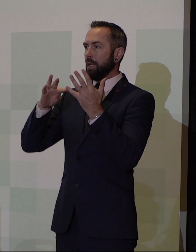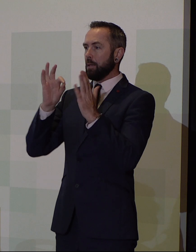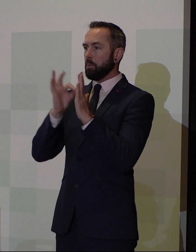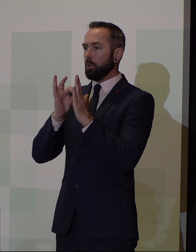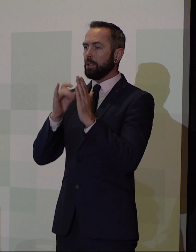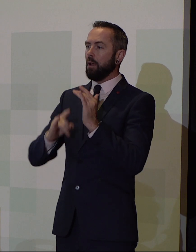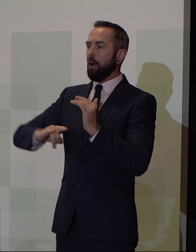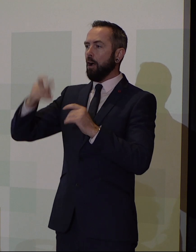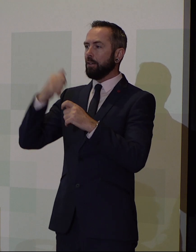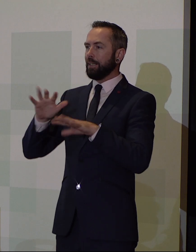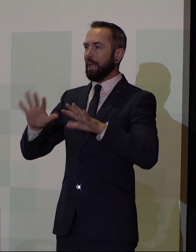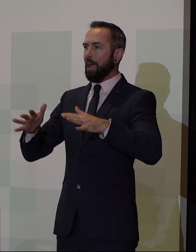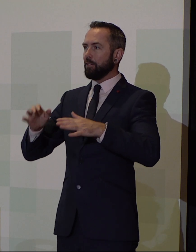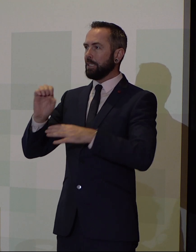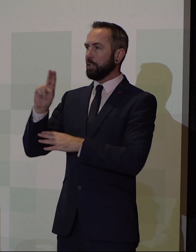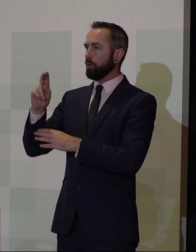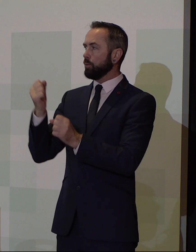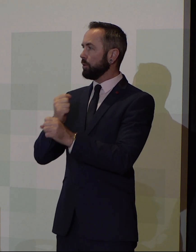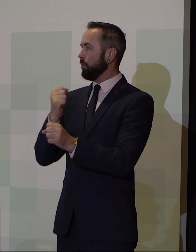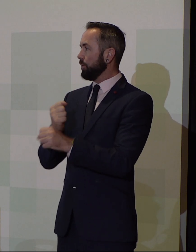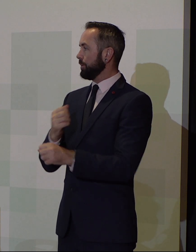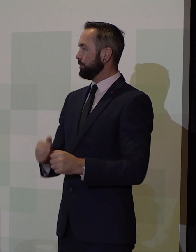the average EU score.